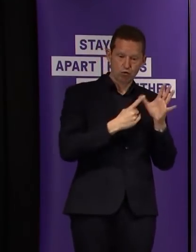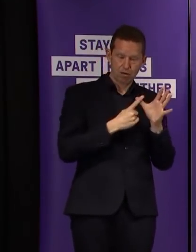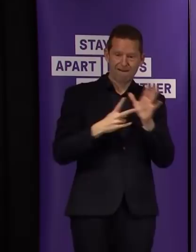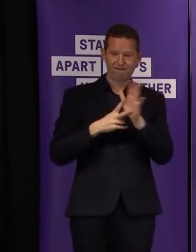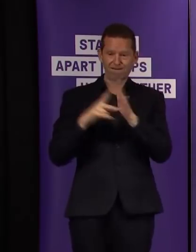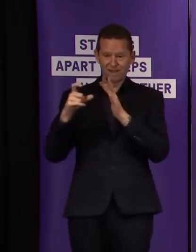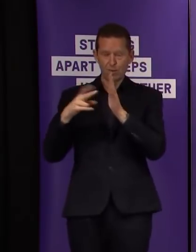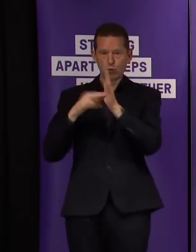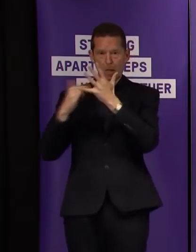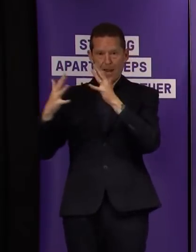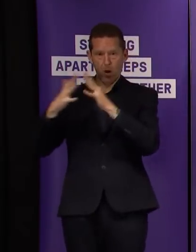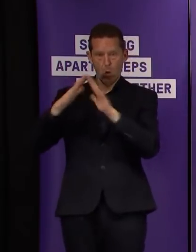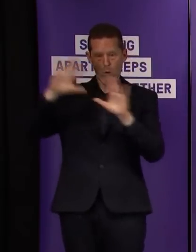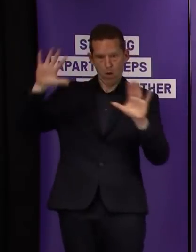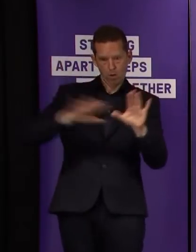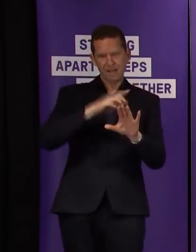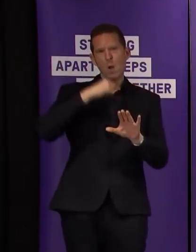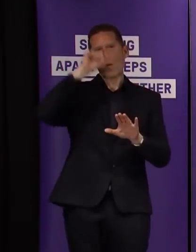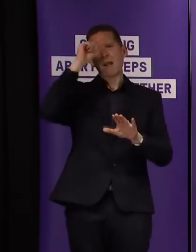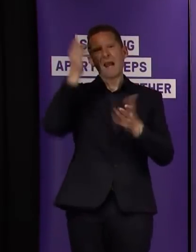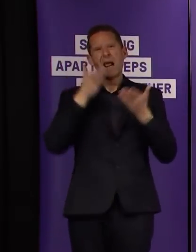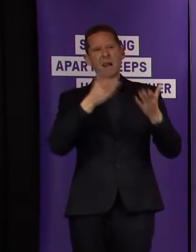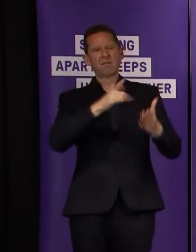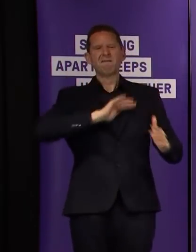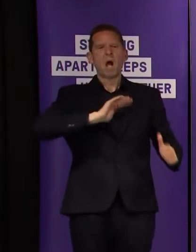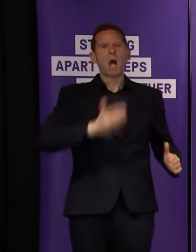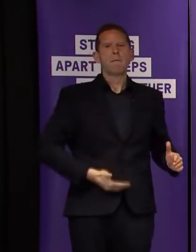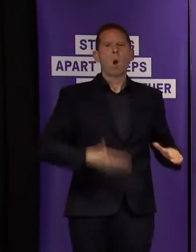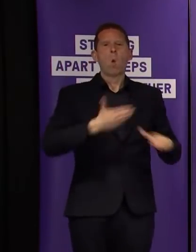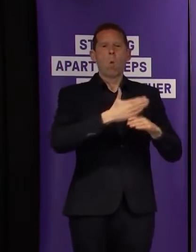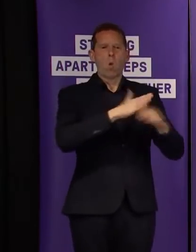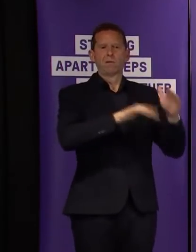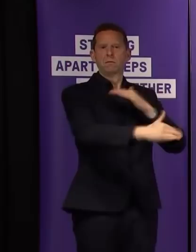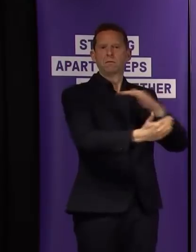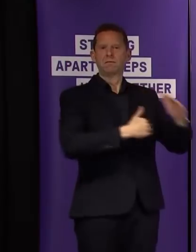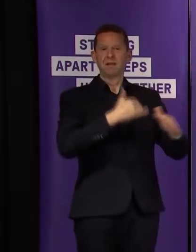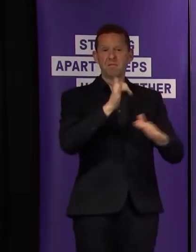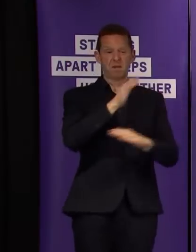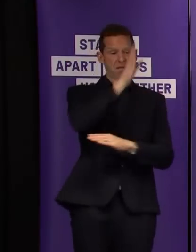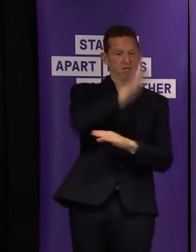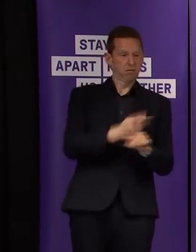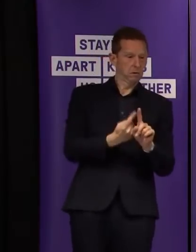to work towards on ag workers, for instance, so